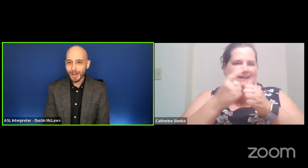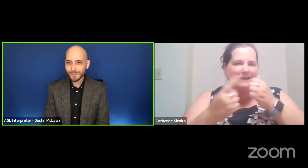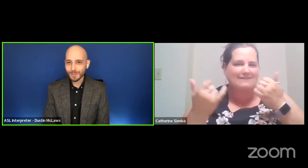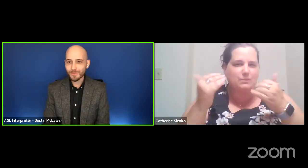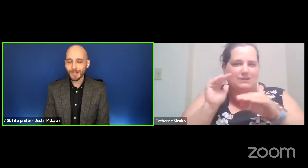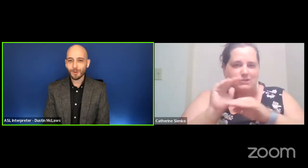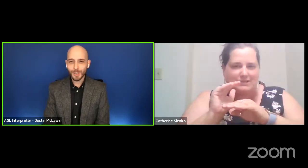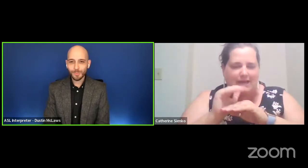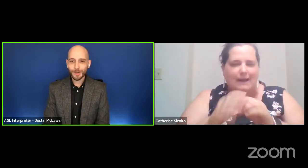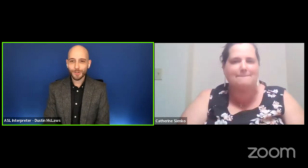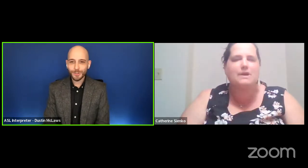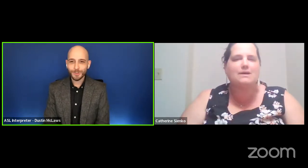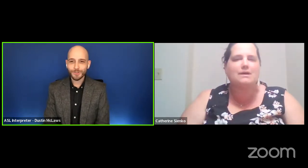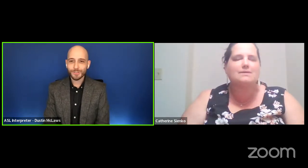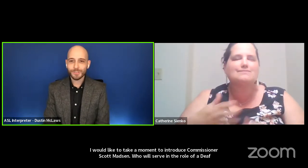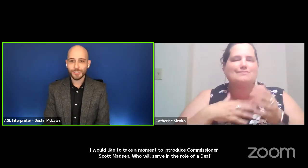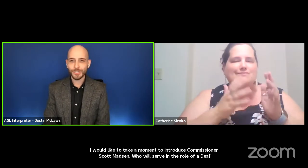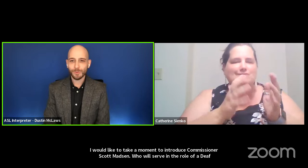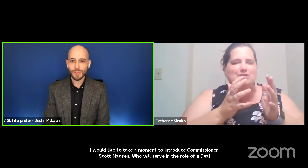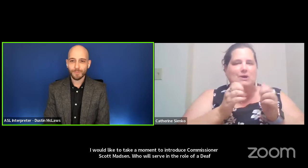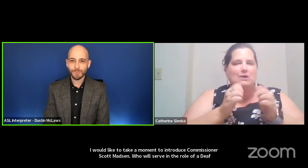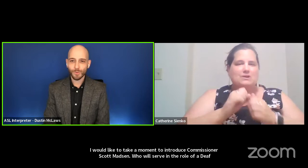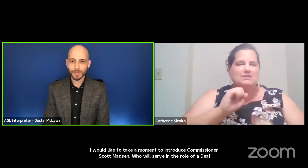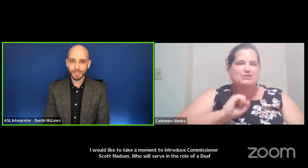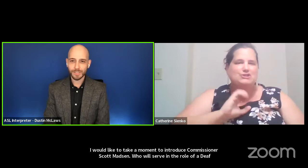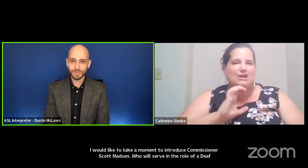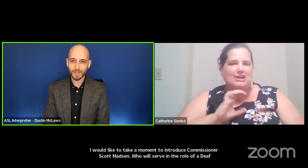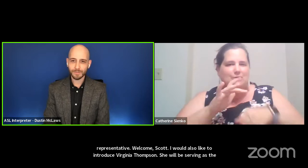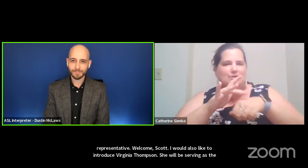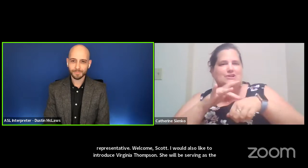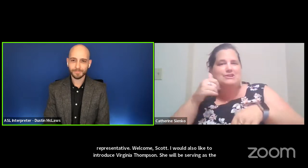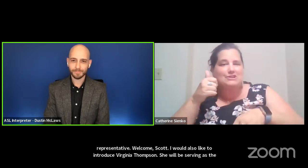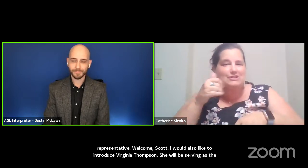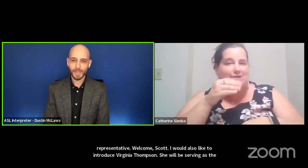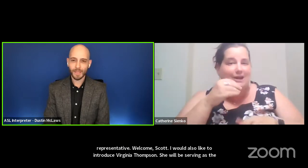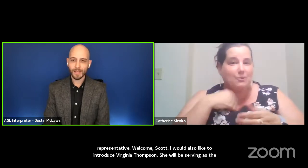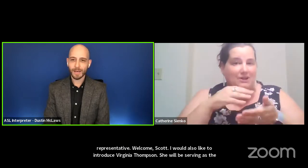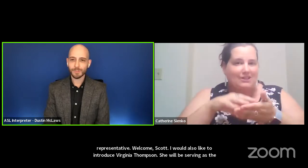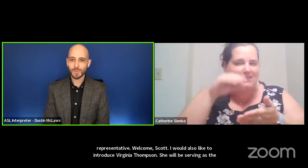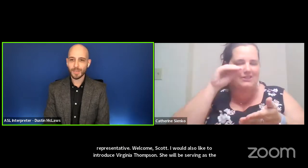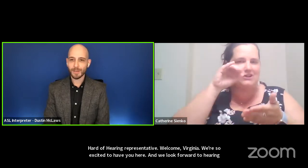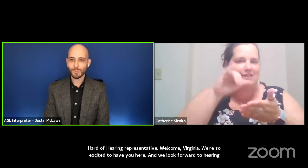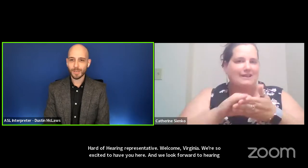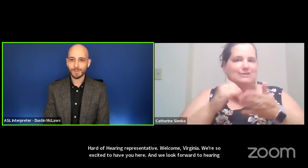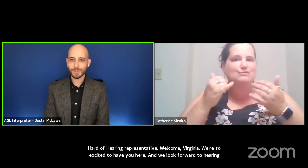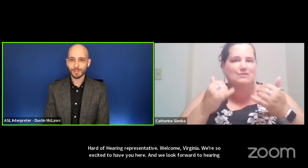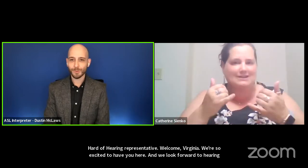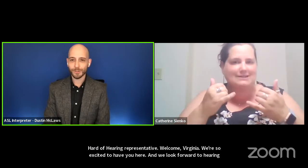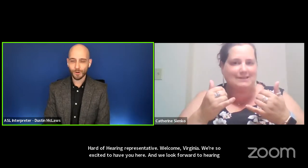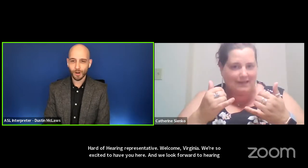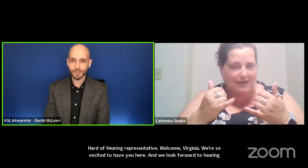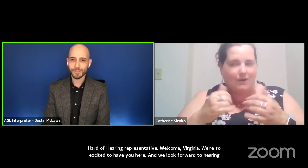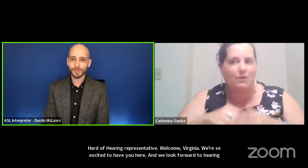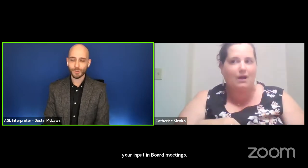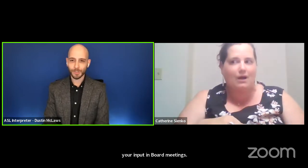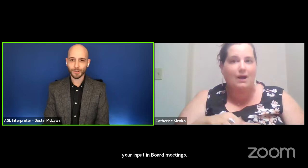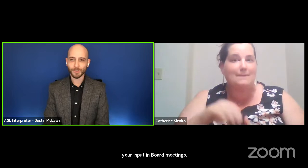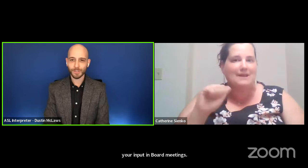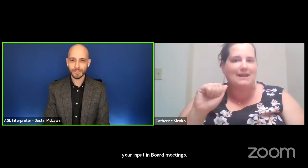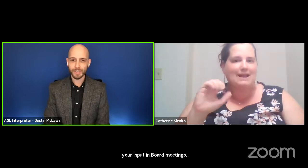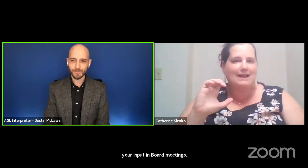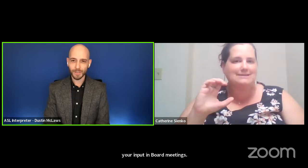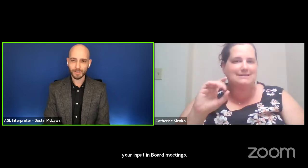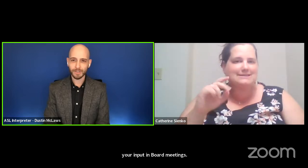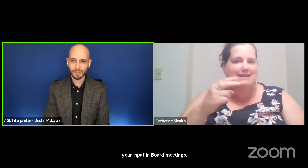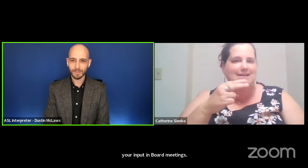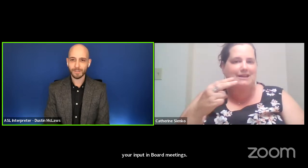I also have some incredibly good news to share with everyone this evening. I was speaking with Director Collins